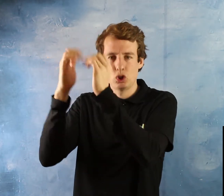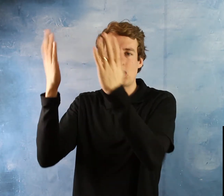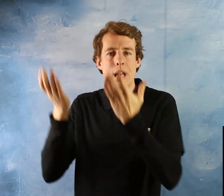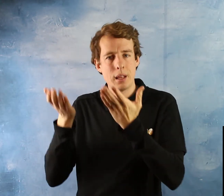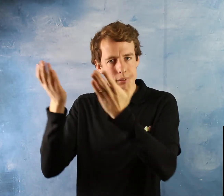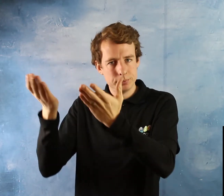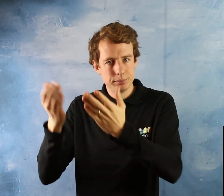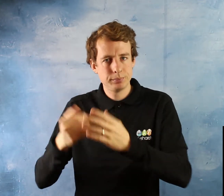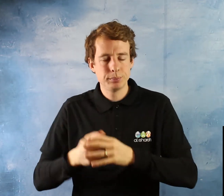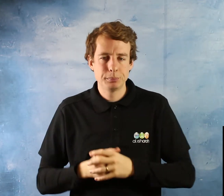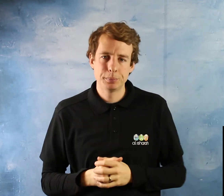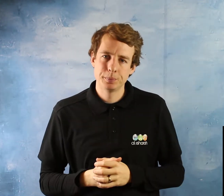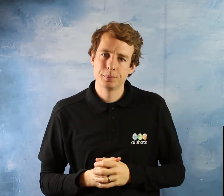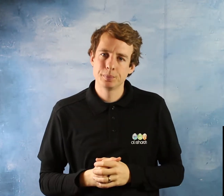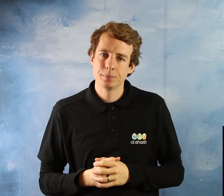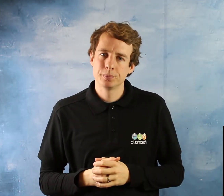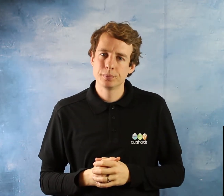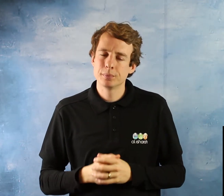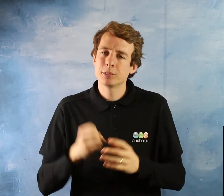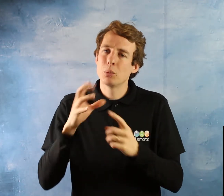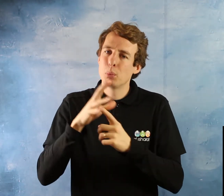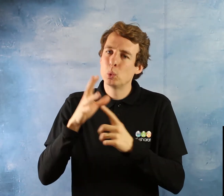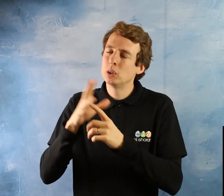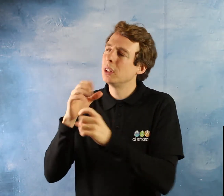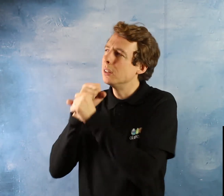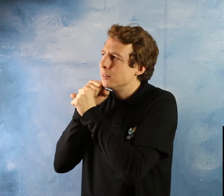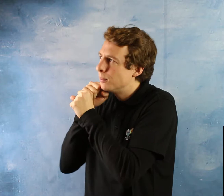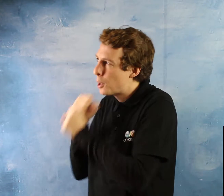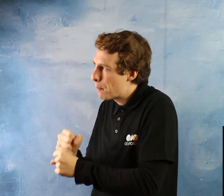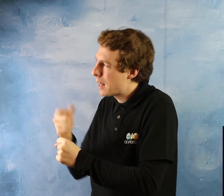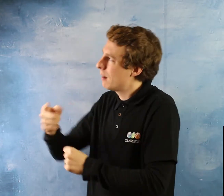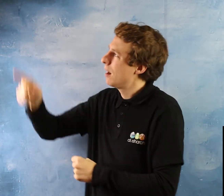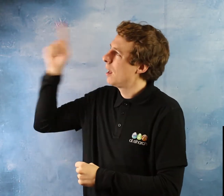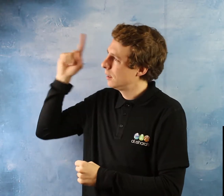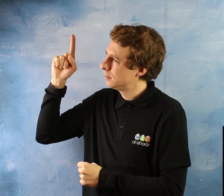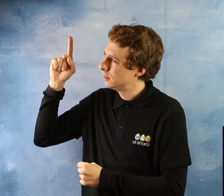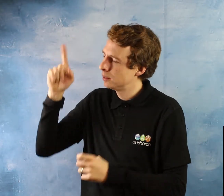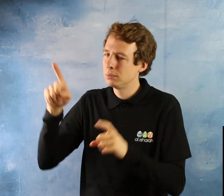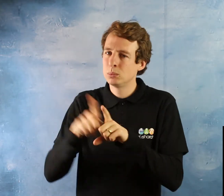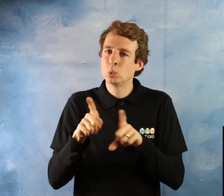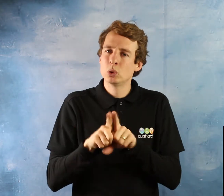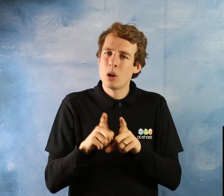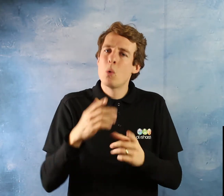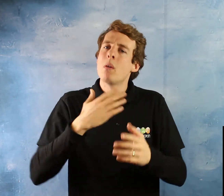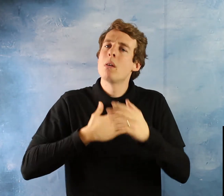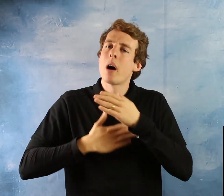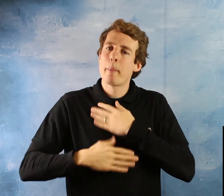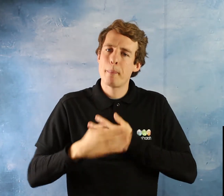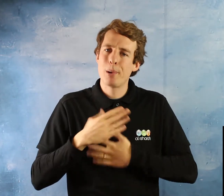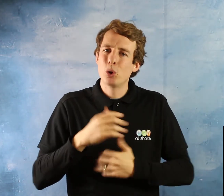So the righteous, being righteous, to be righteous, we need to have this